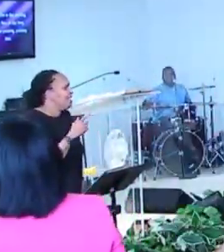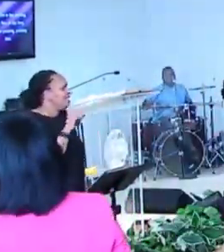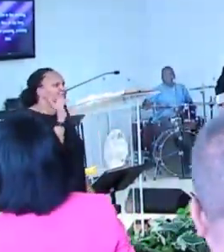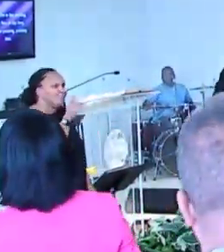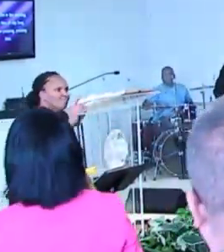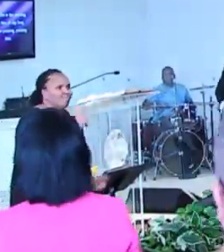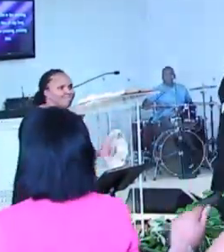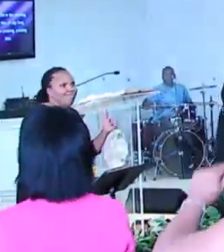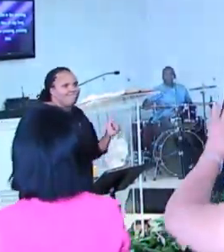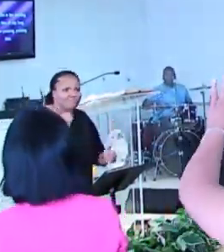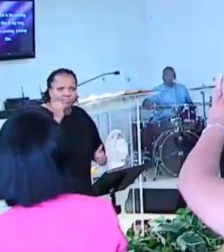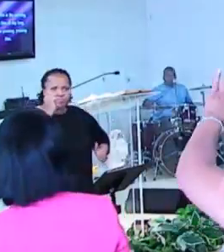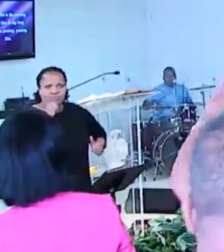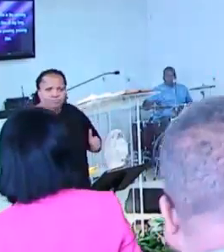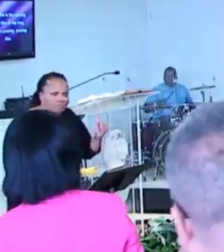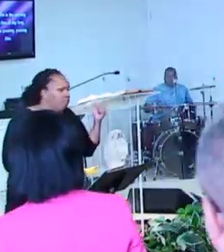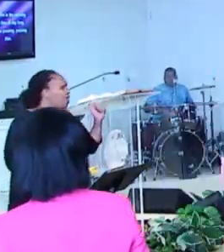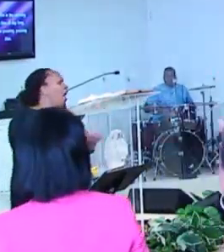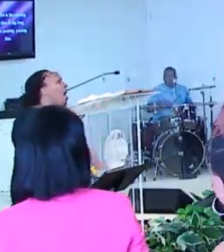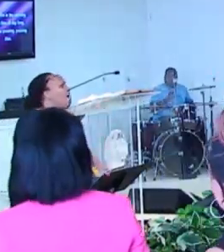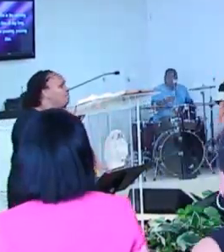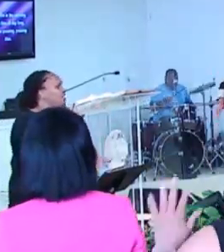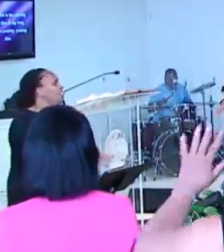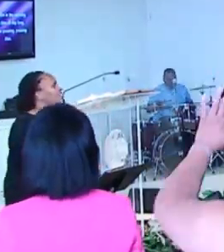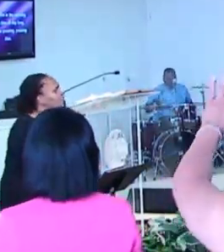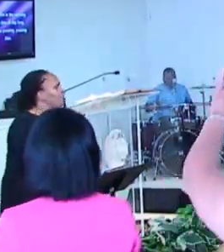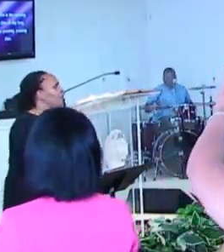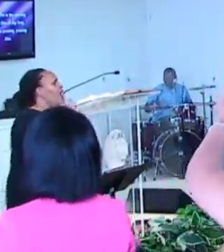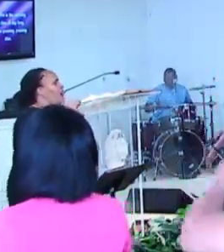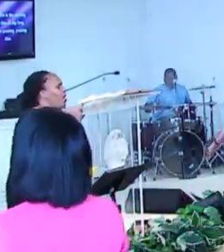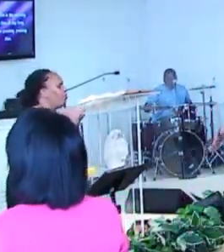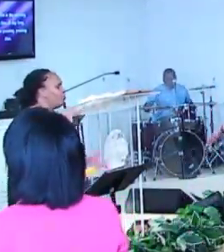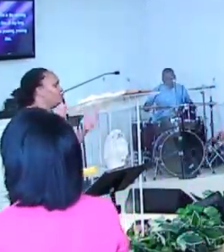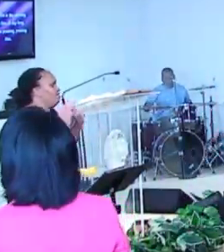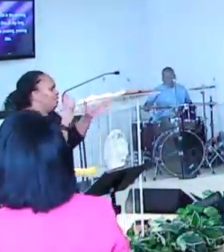That's the only reason I came here, to give God praise. I feel.